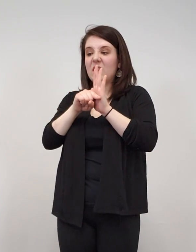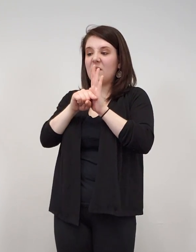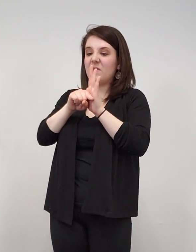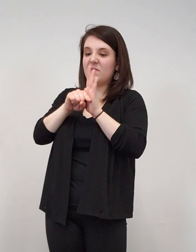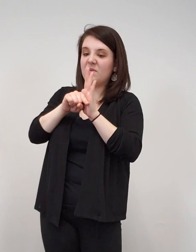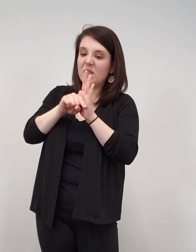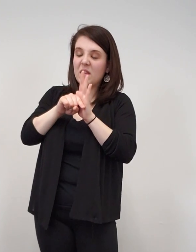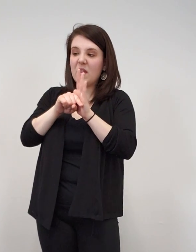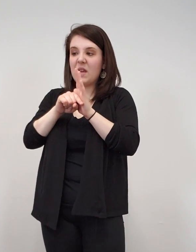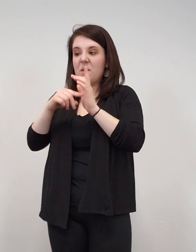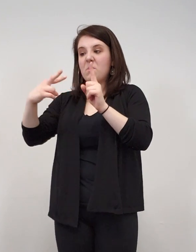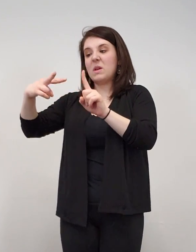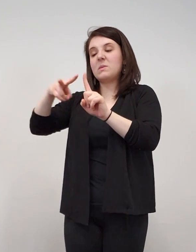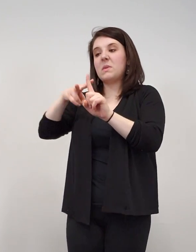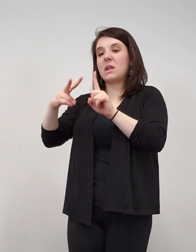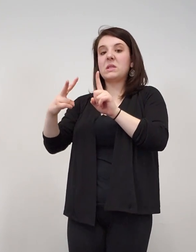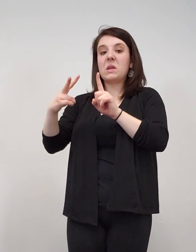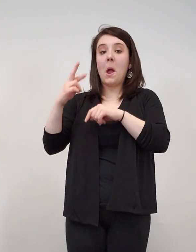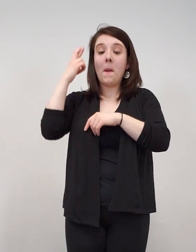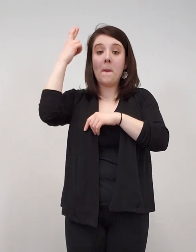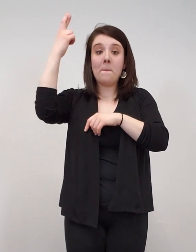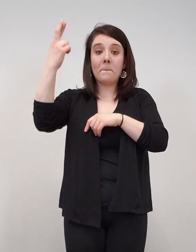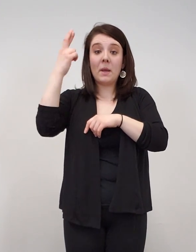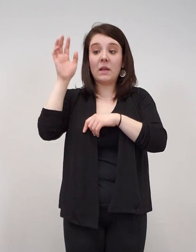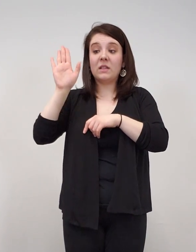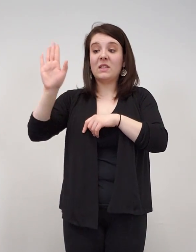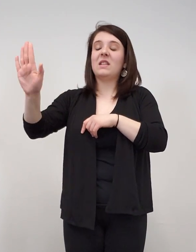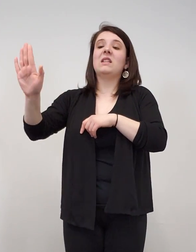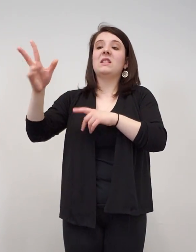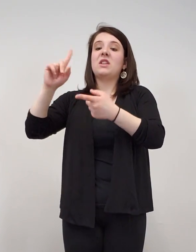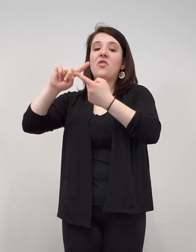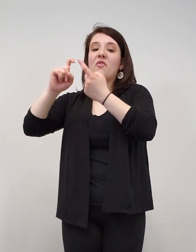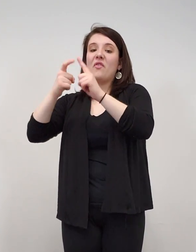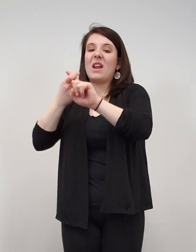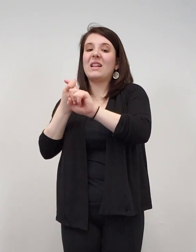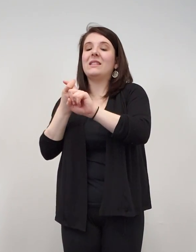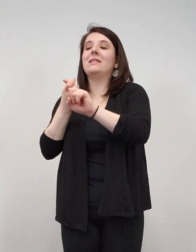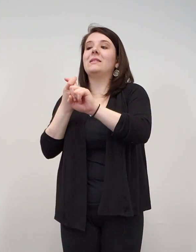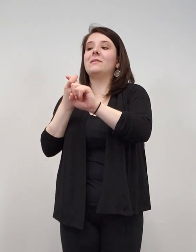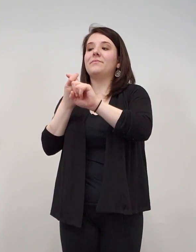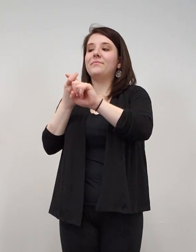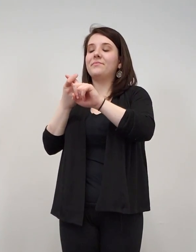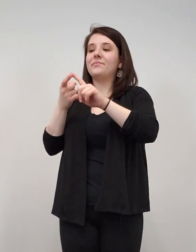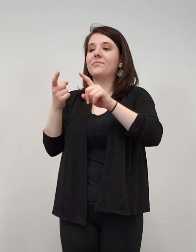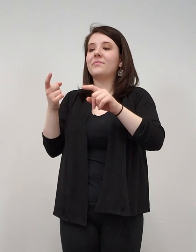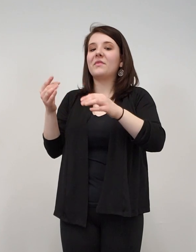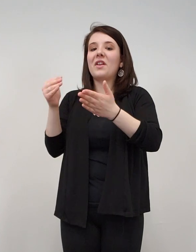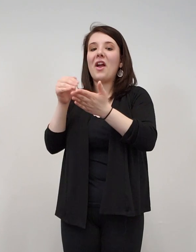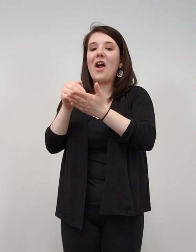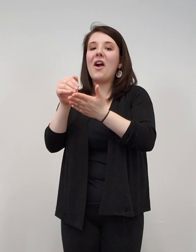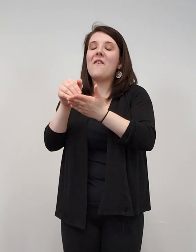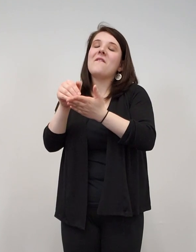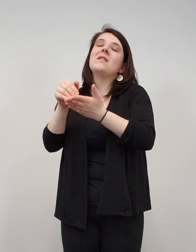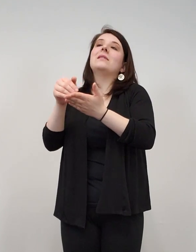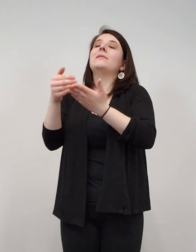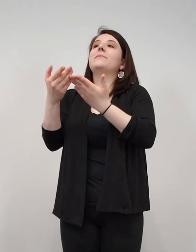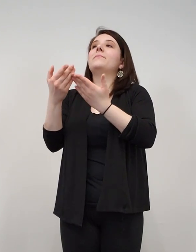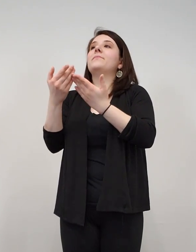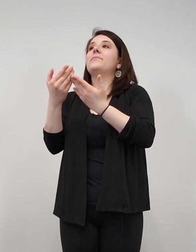power. The end of the Red Scare came about as a result of its own extremism, as well as the actions